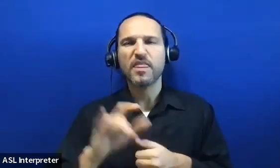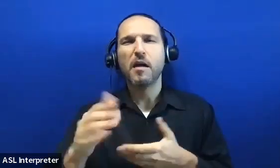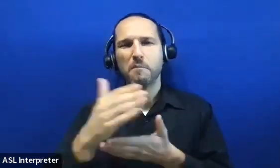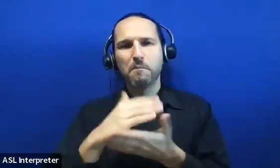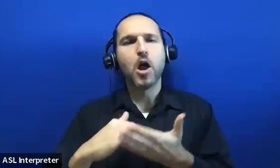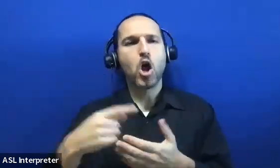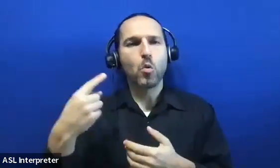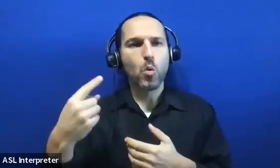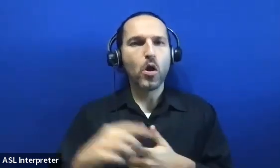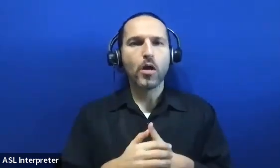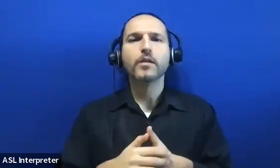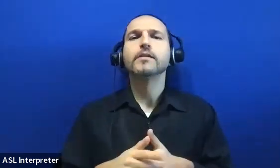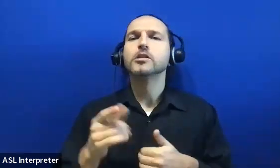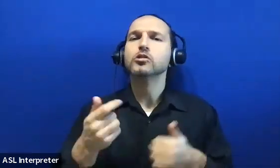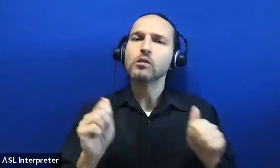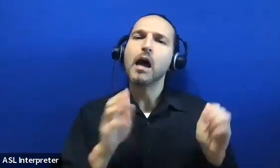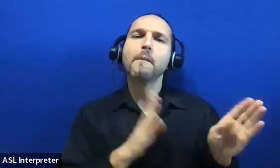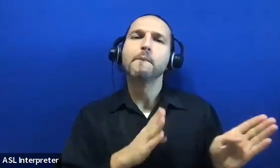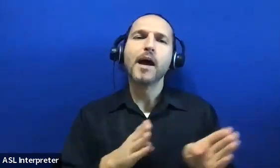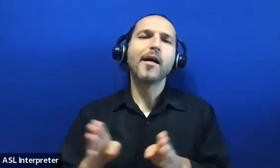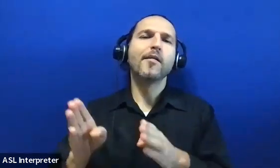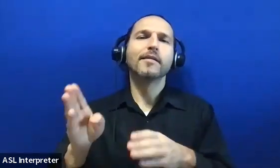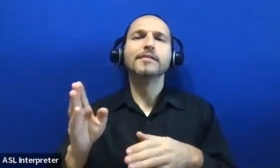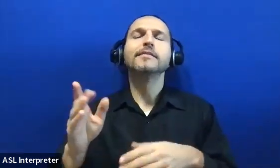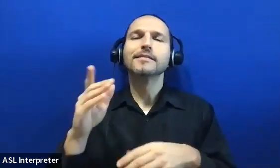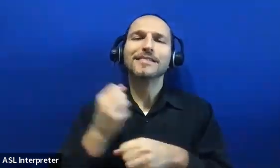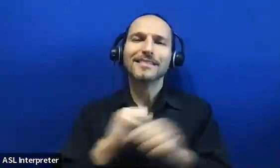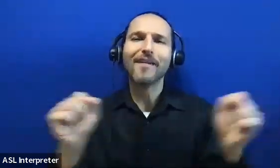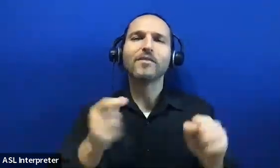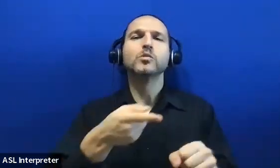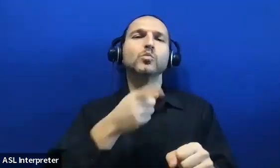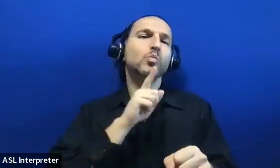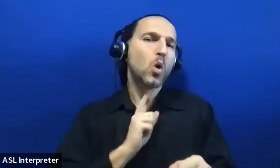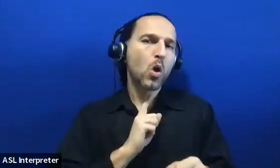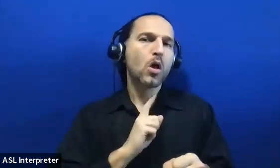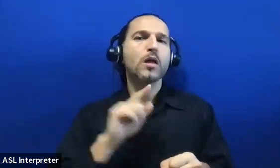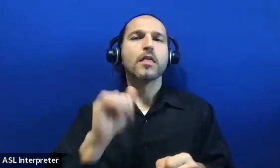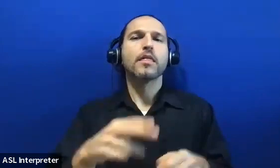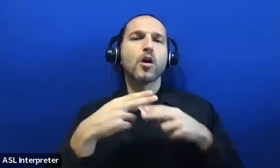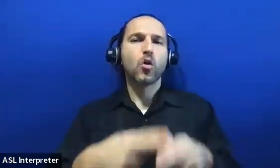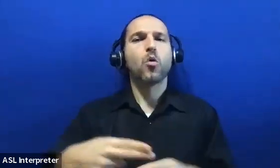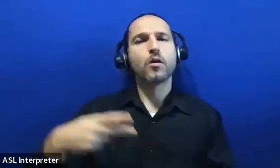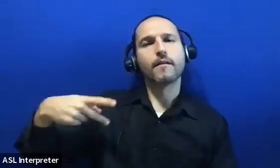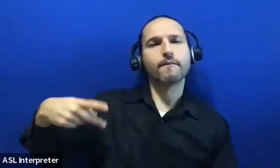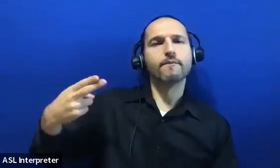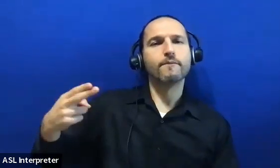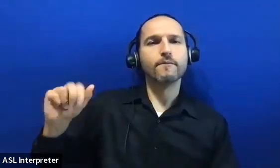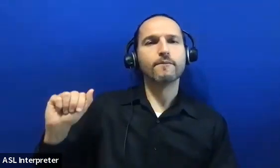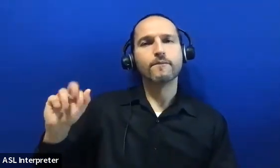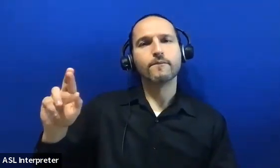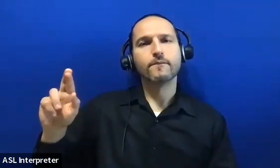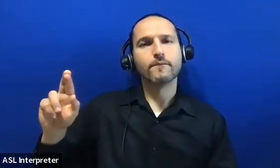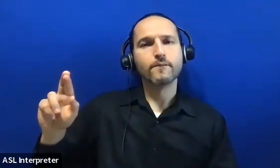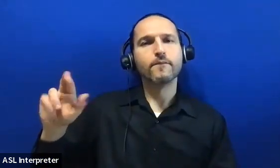this is part 1. We prepare the food to be safely swallowed. In part 2, that is called the pharyngeal phase.